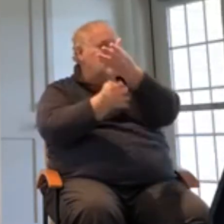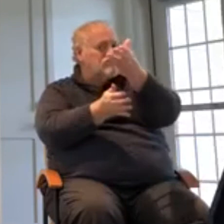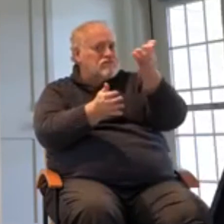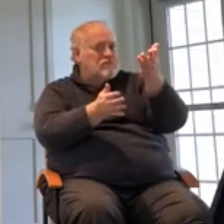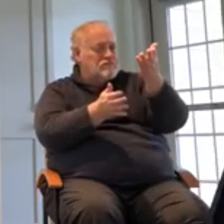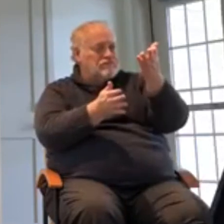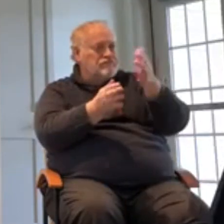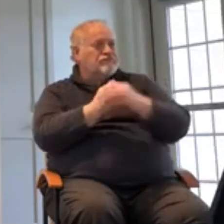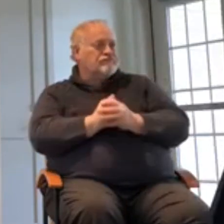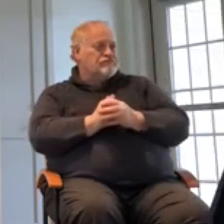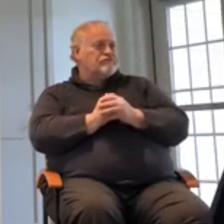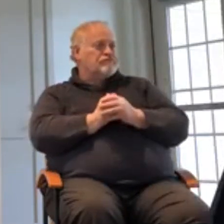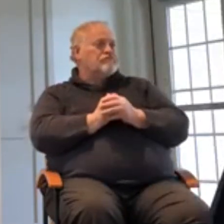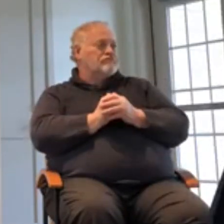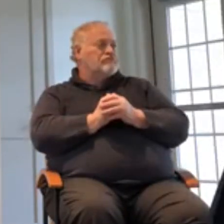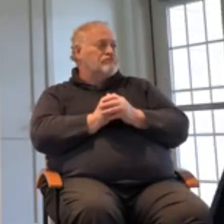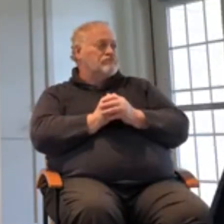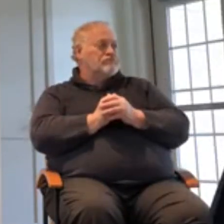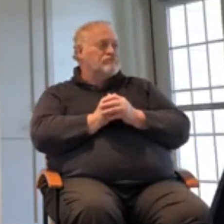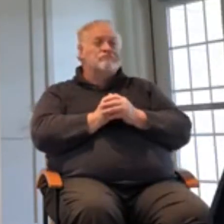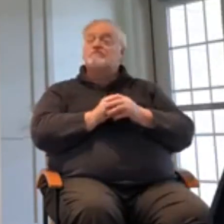there.